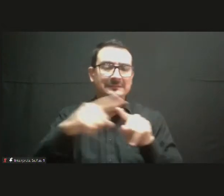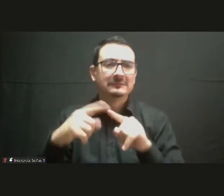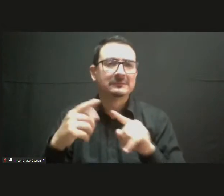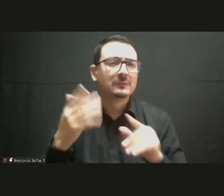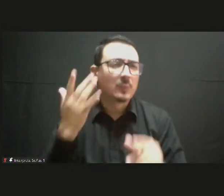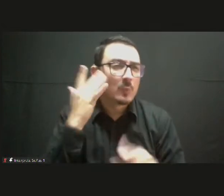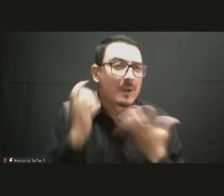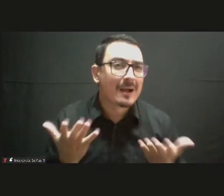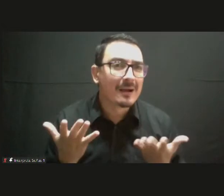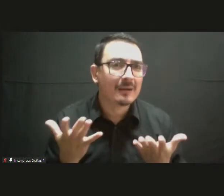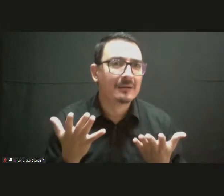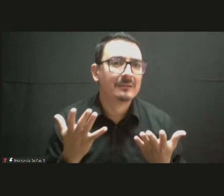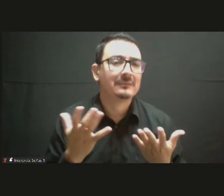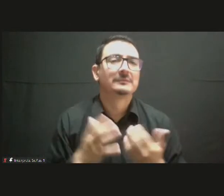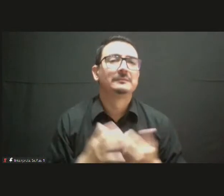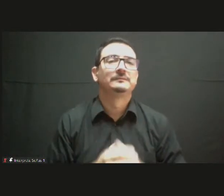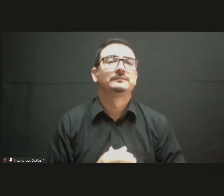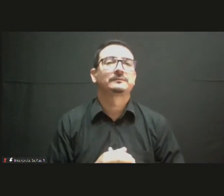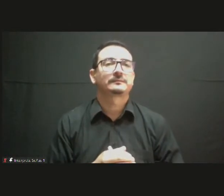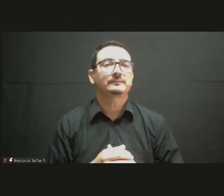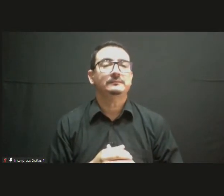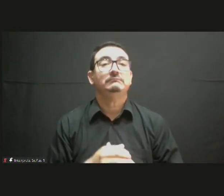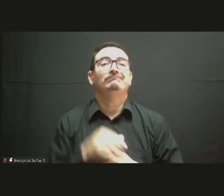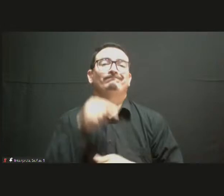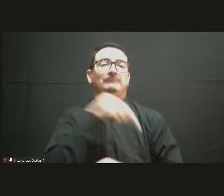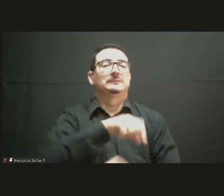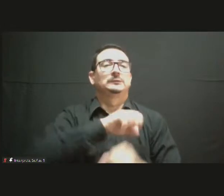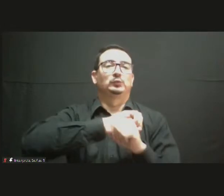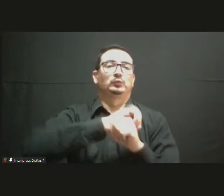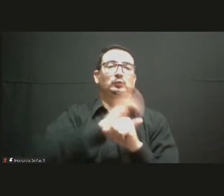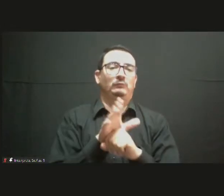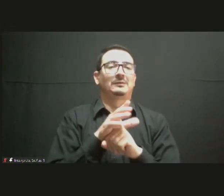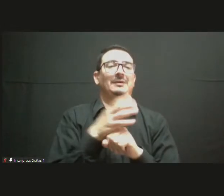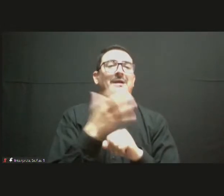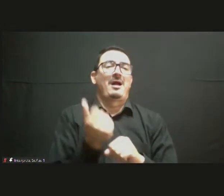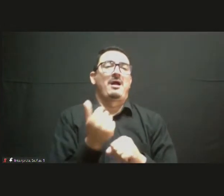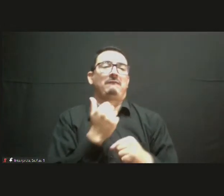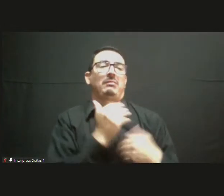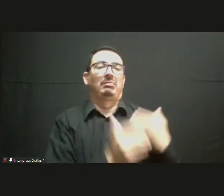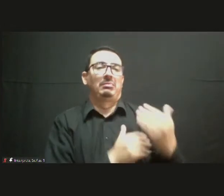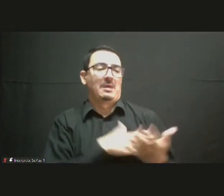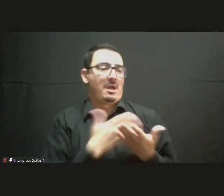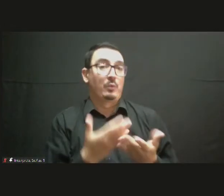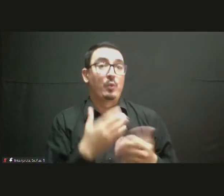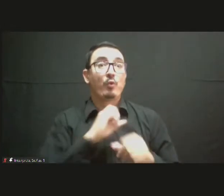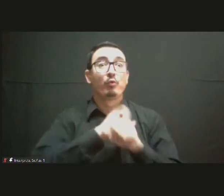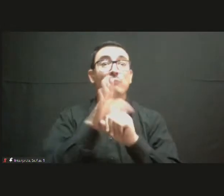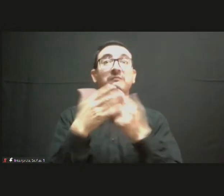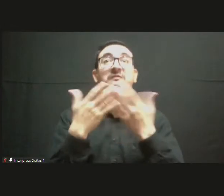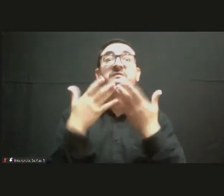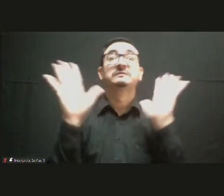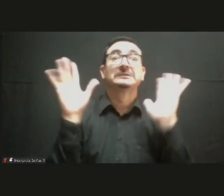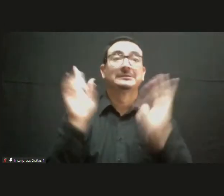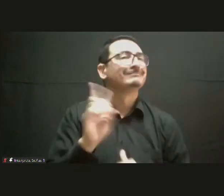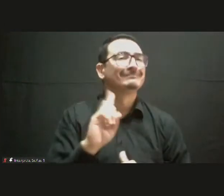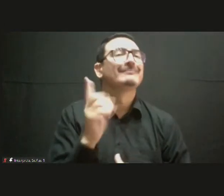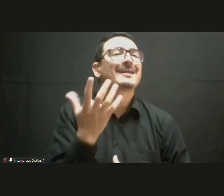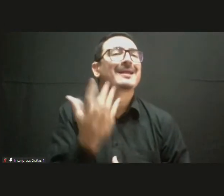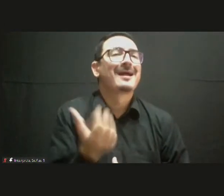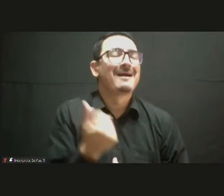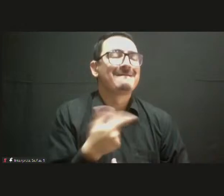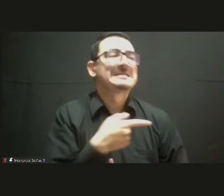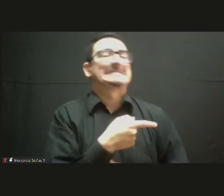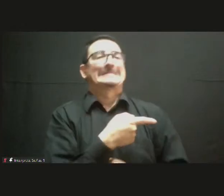brought on many health and safety challenges. Herein is the importance of